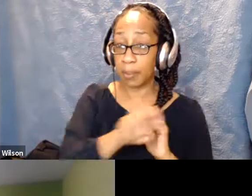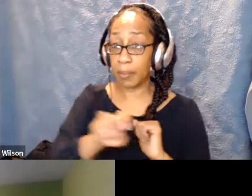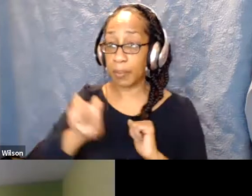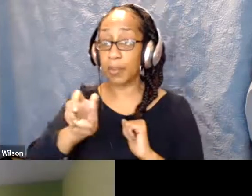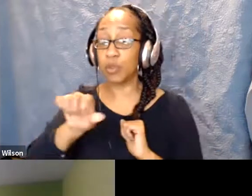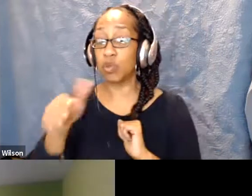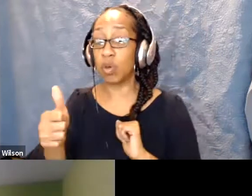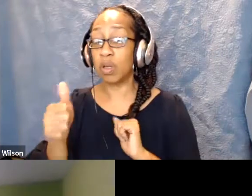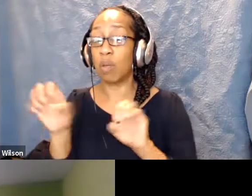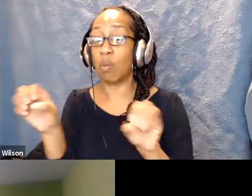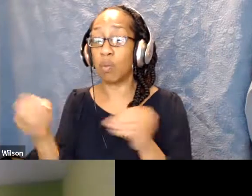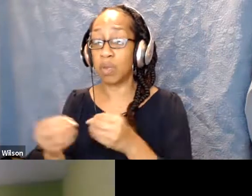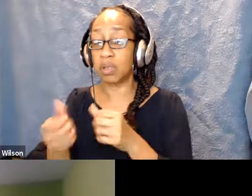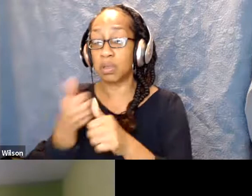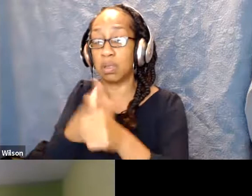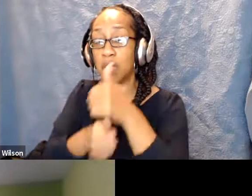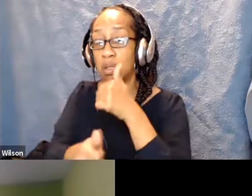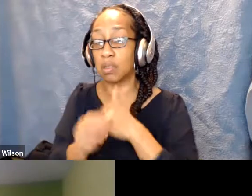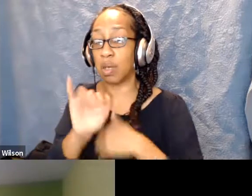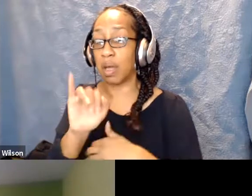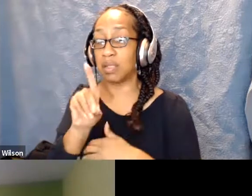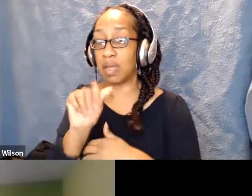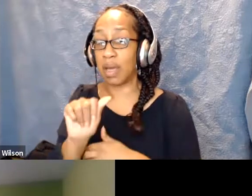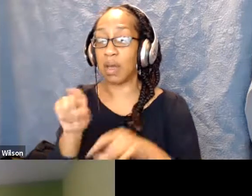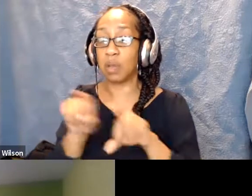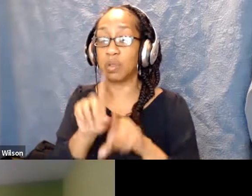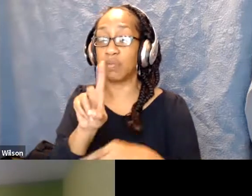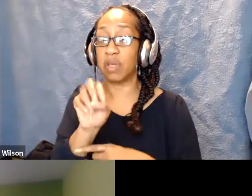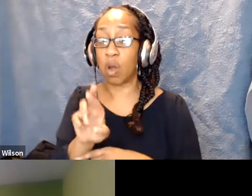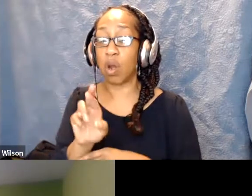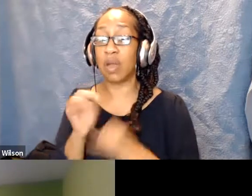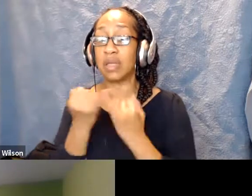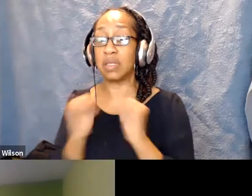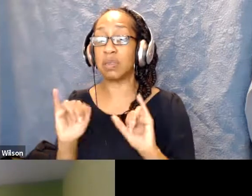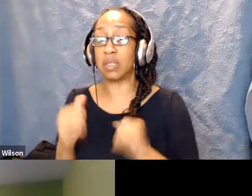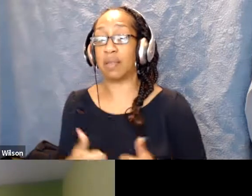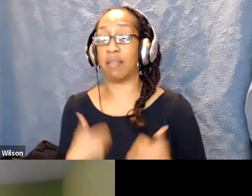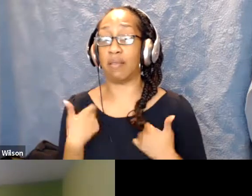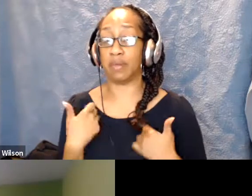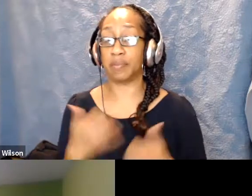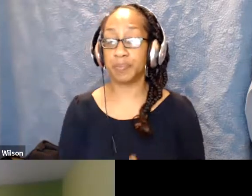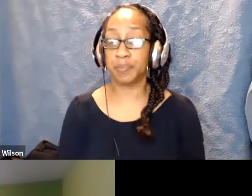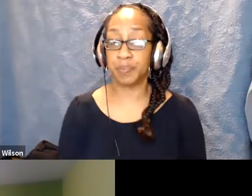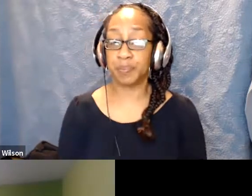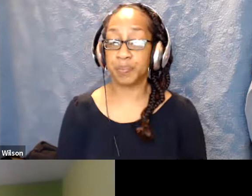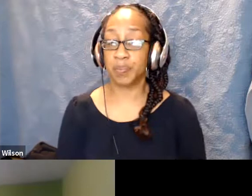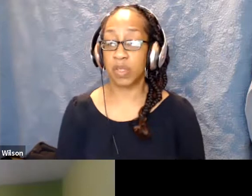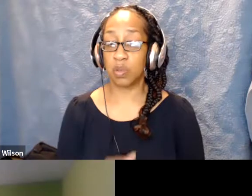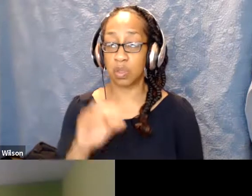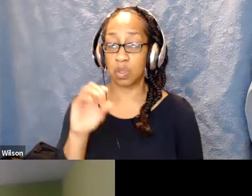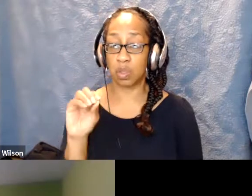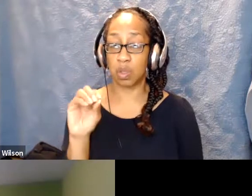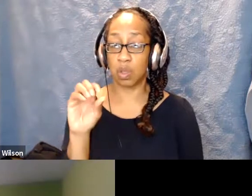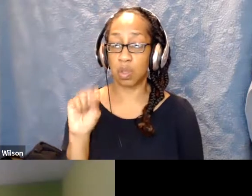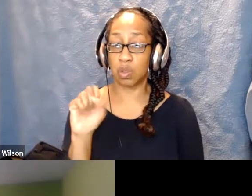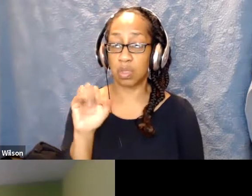under IDEA, VR, and then independent living. So within OSERS, which is made up of